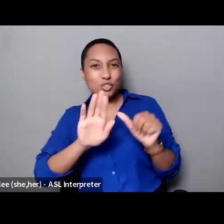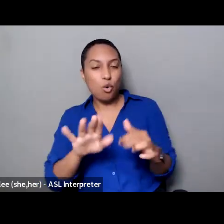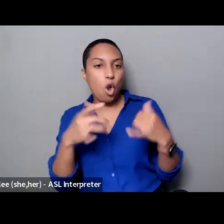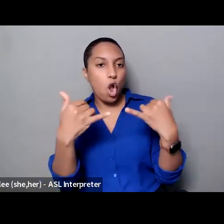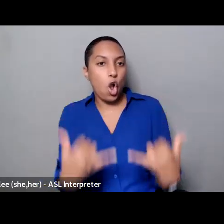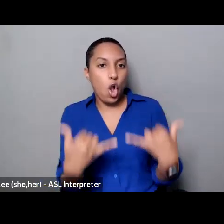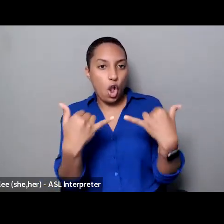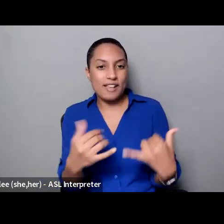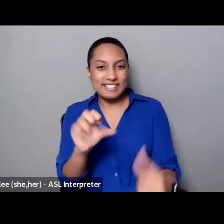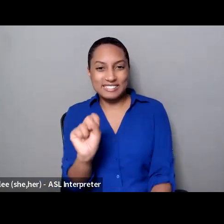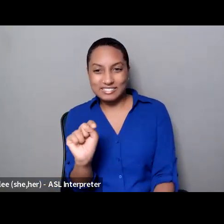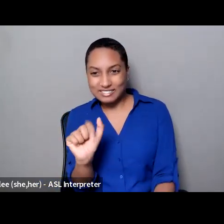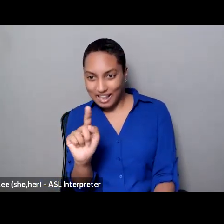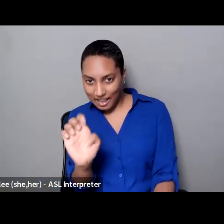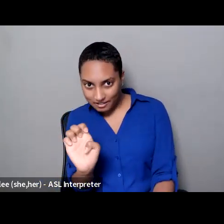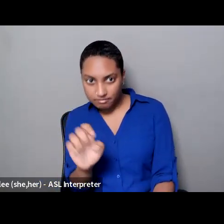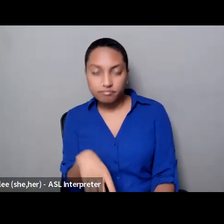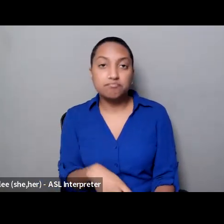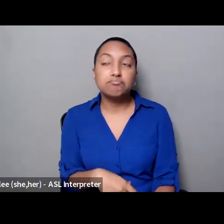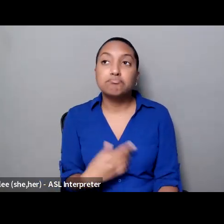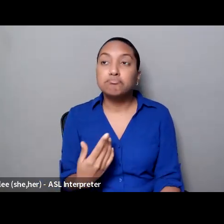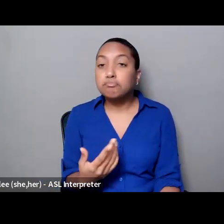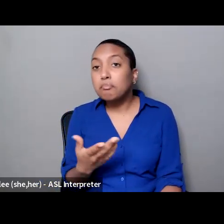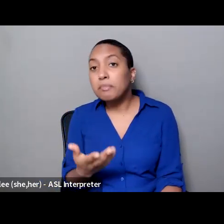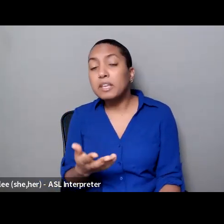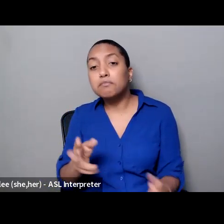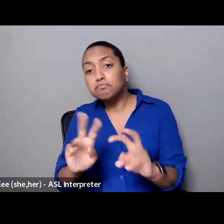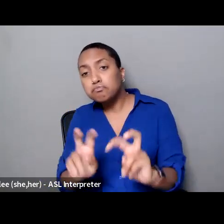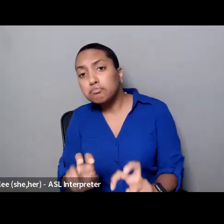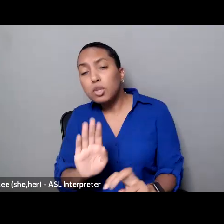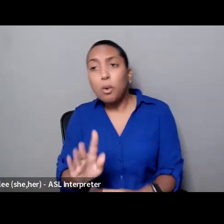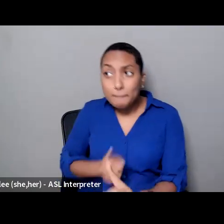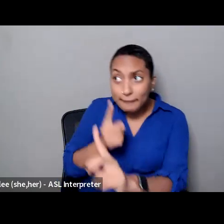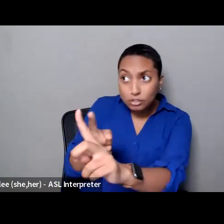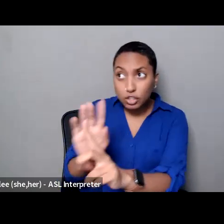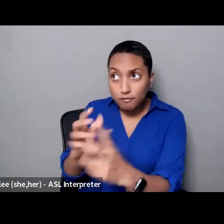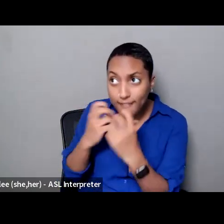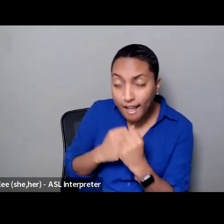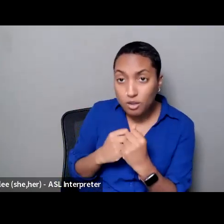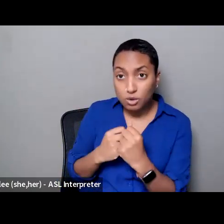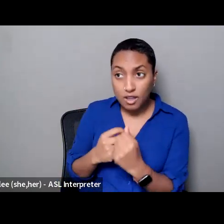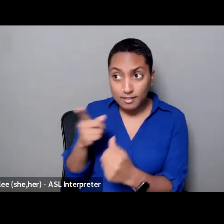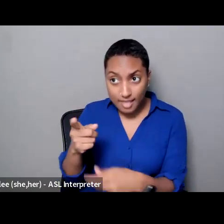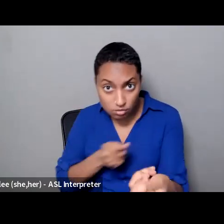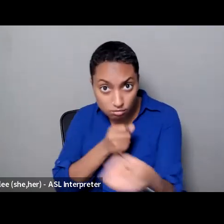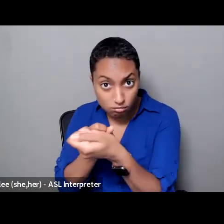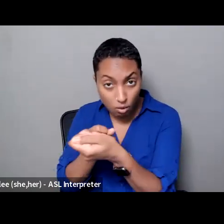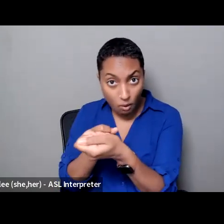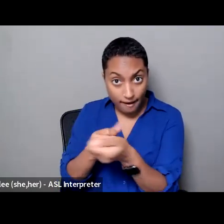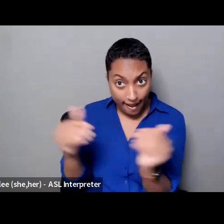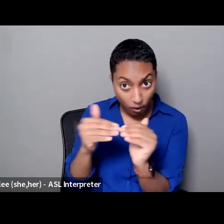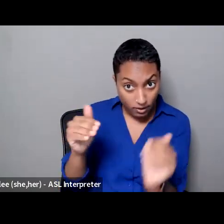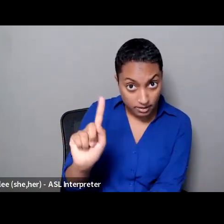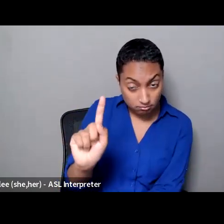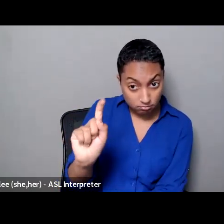mean looking at your mission and values and asking yourself, do your core values support equity? And